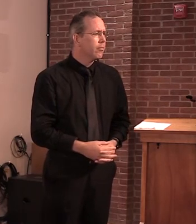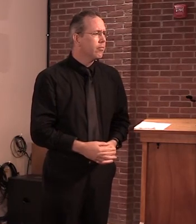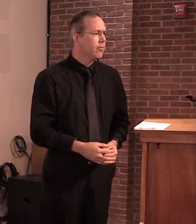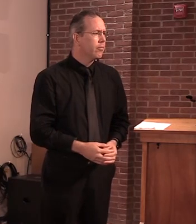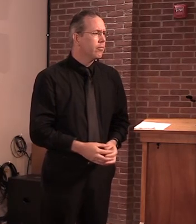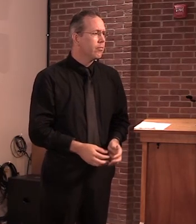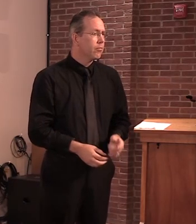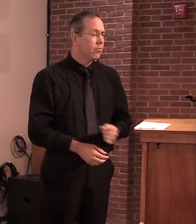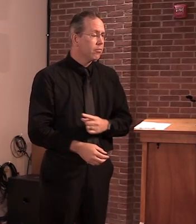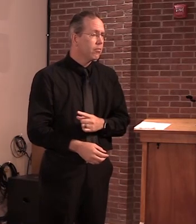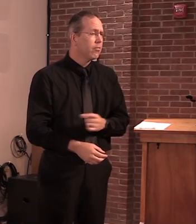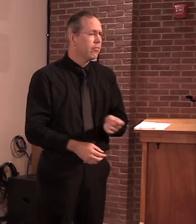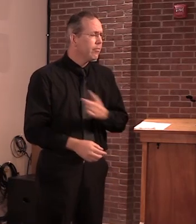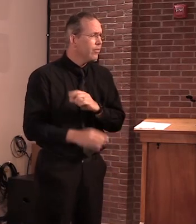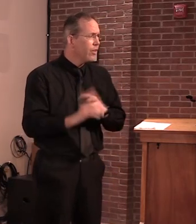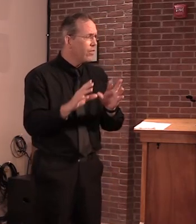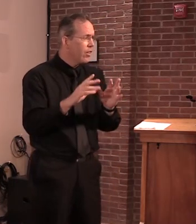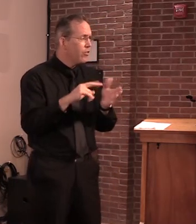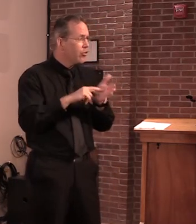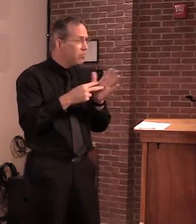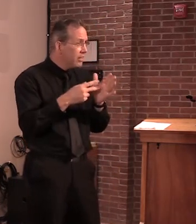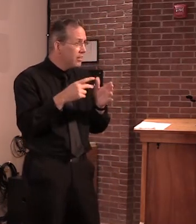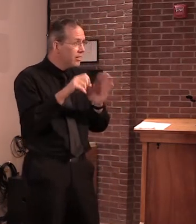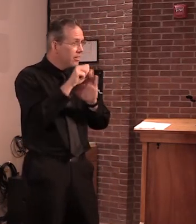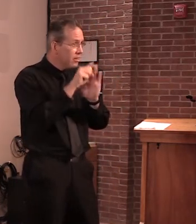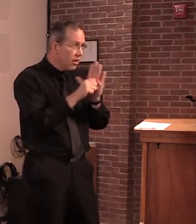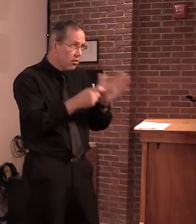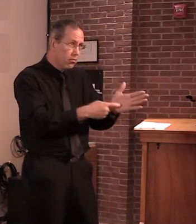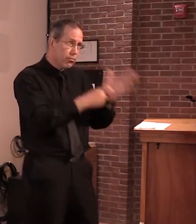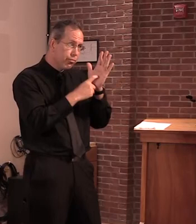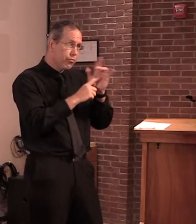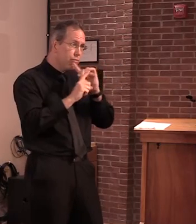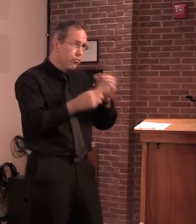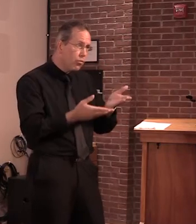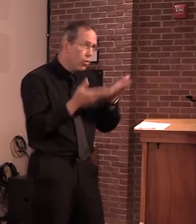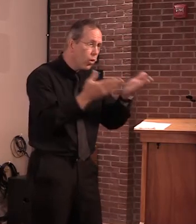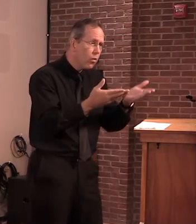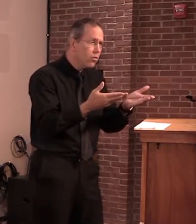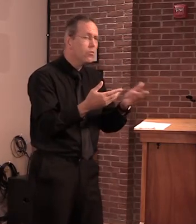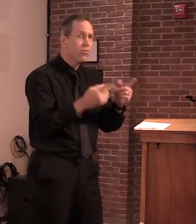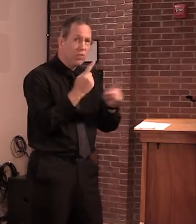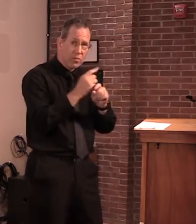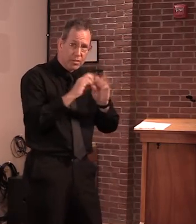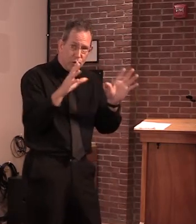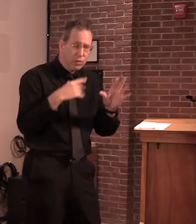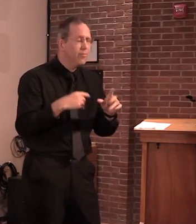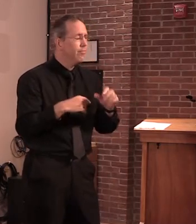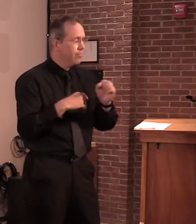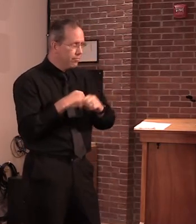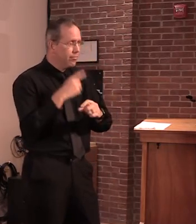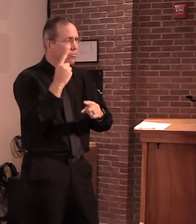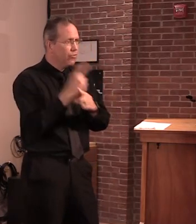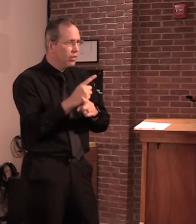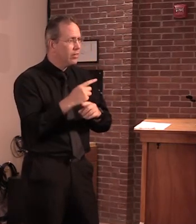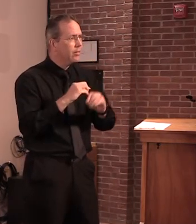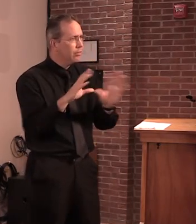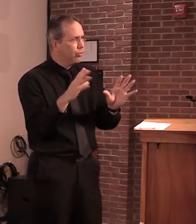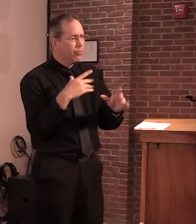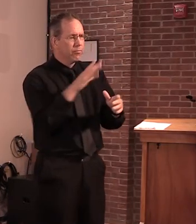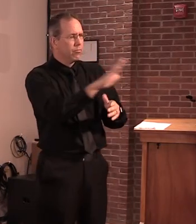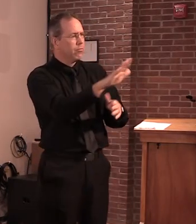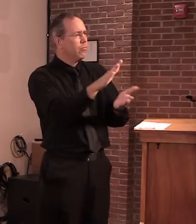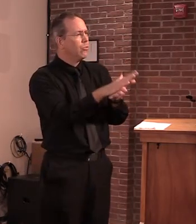I think I'm hearing that properly, right? That's correct. You know, the guidance is formulated to basically make and allow hybrid learning to be